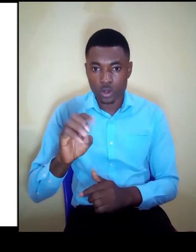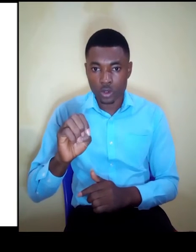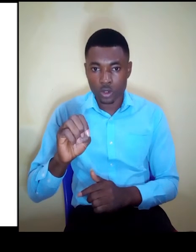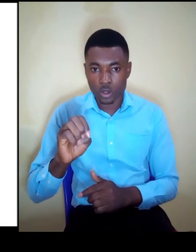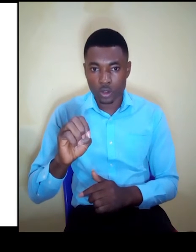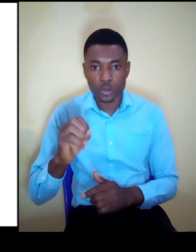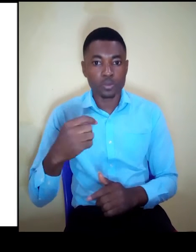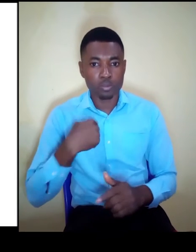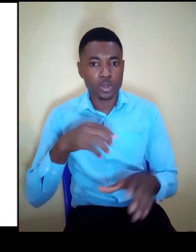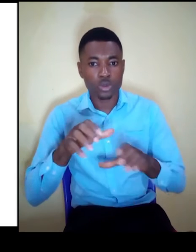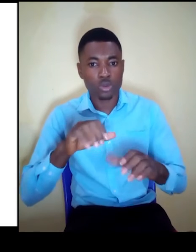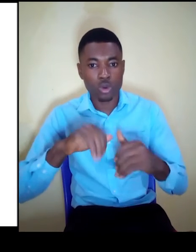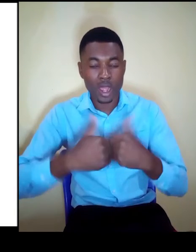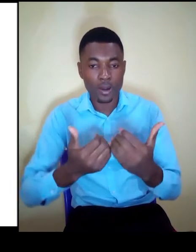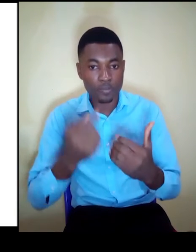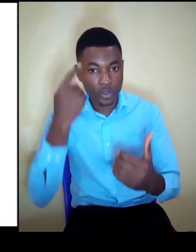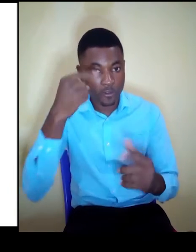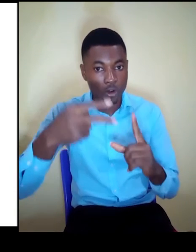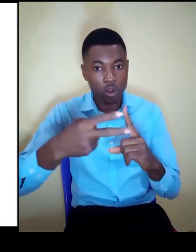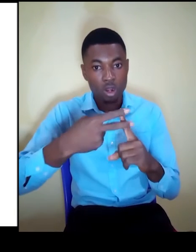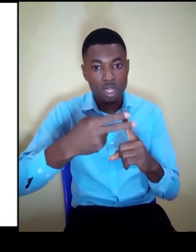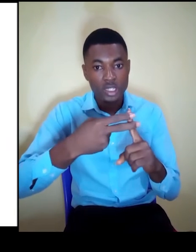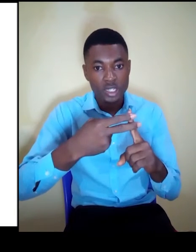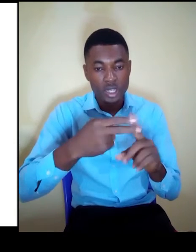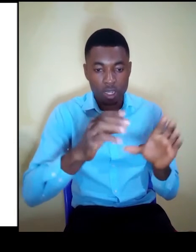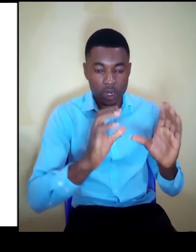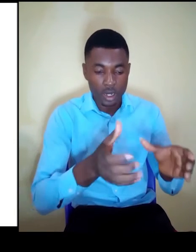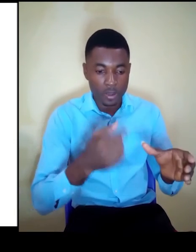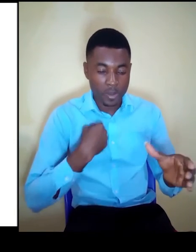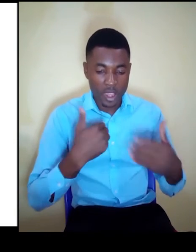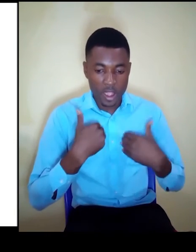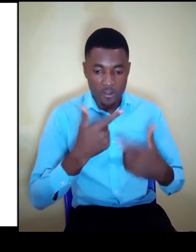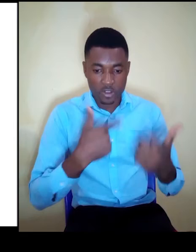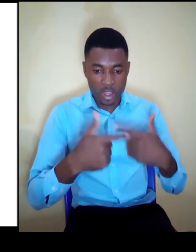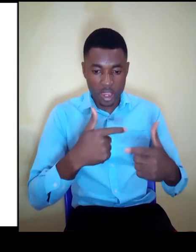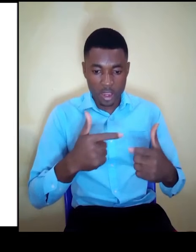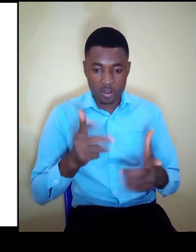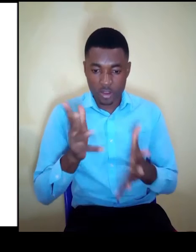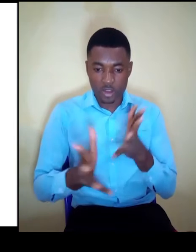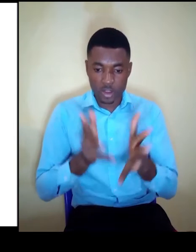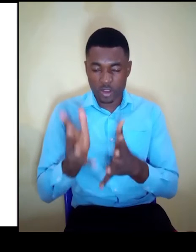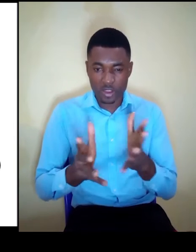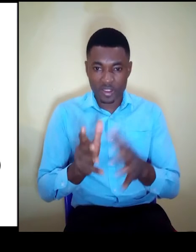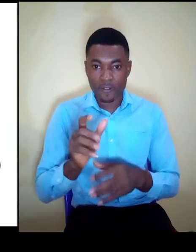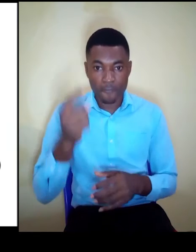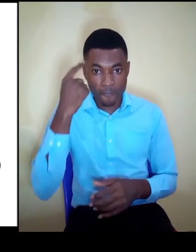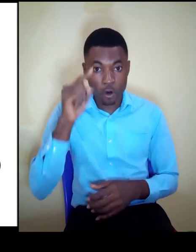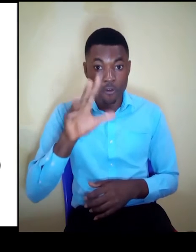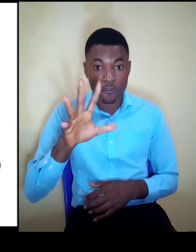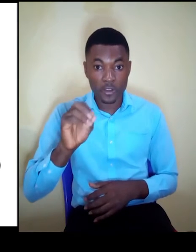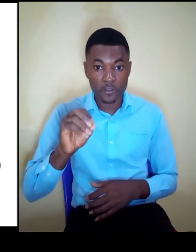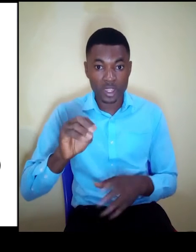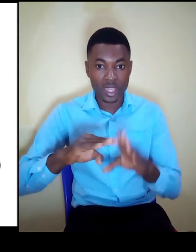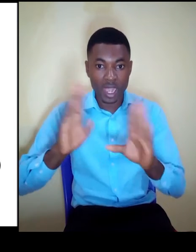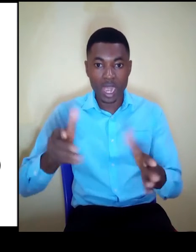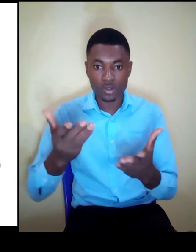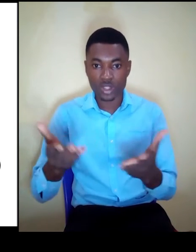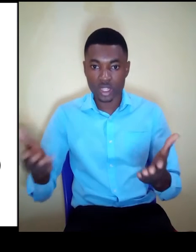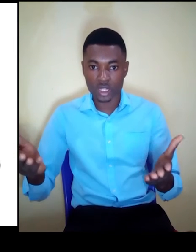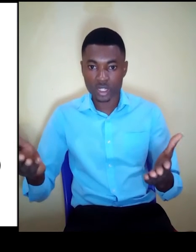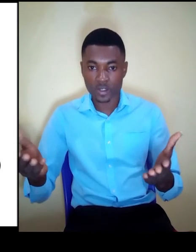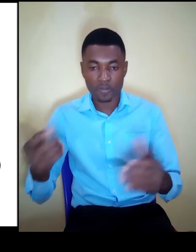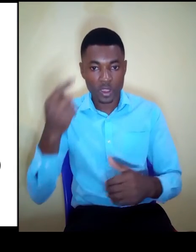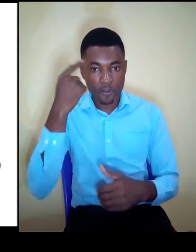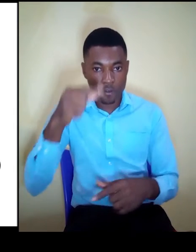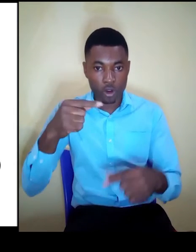how it went. So for the lexical categories, I had signs and gestures for 50 household items. For the